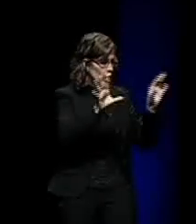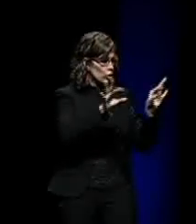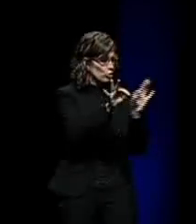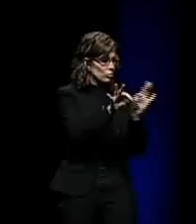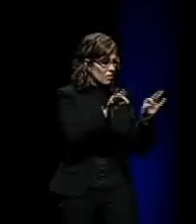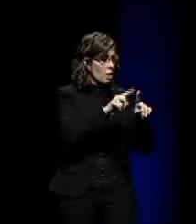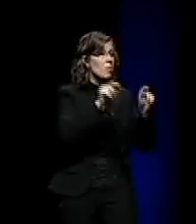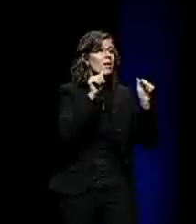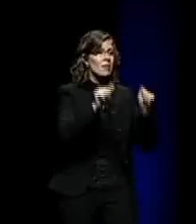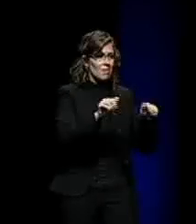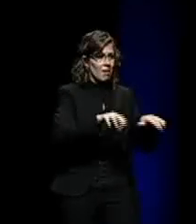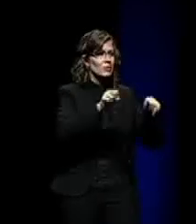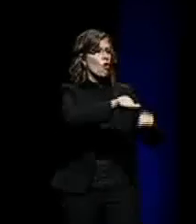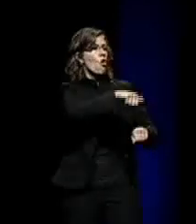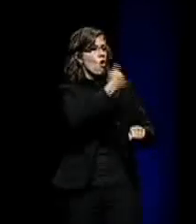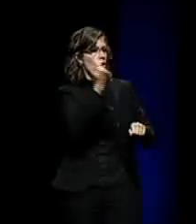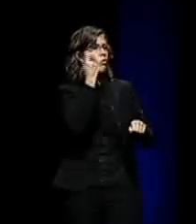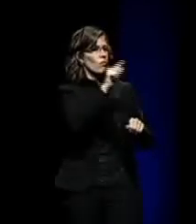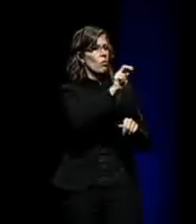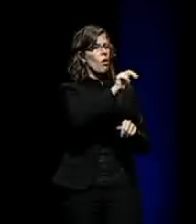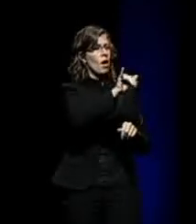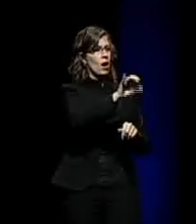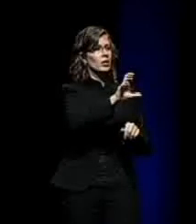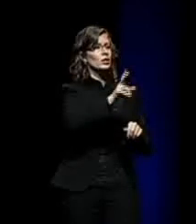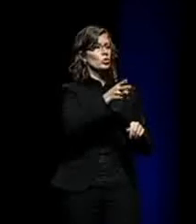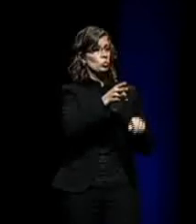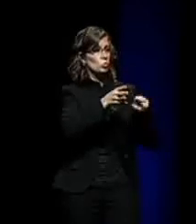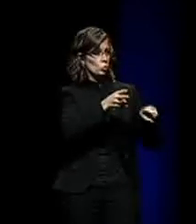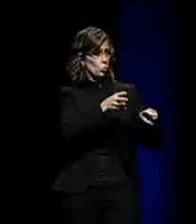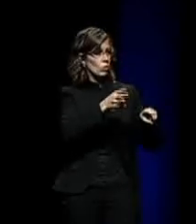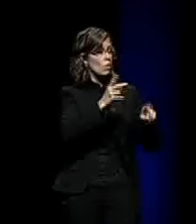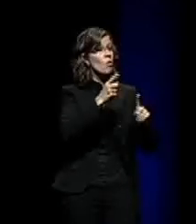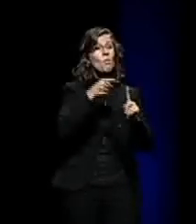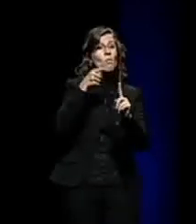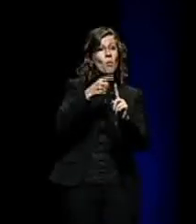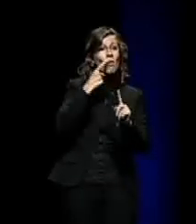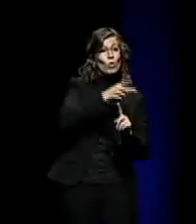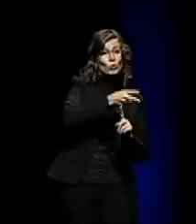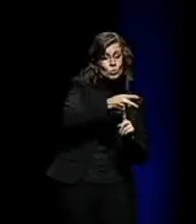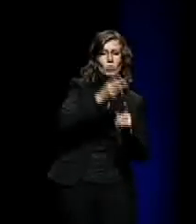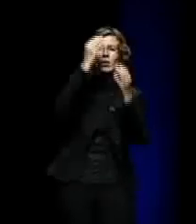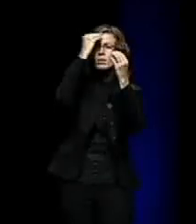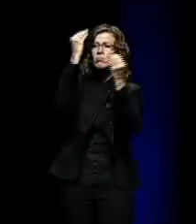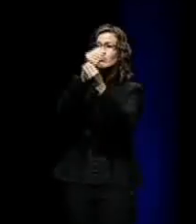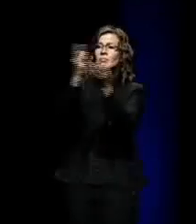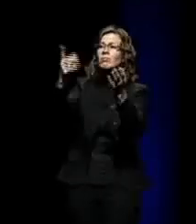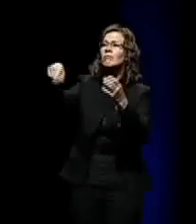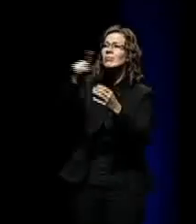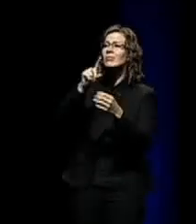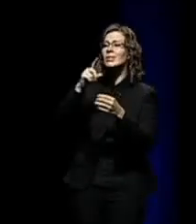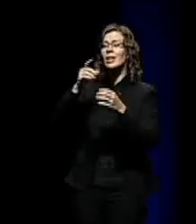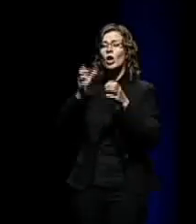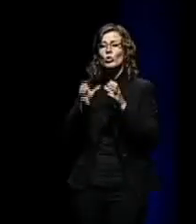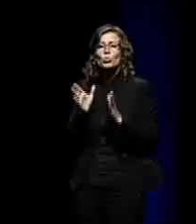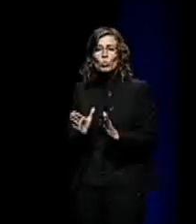now we can say to the consumer, we have designed this program that this person can do this, this, and this at this level. And they can have